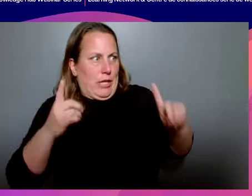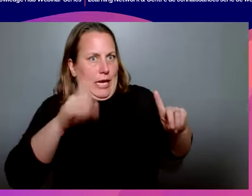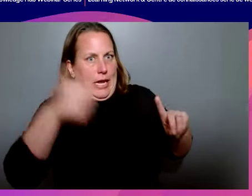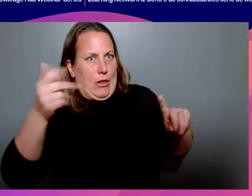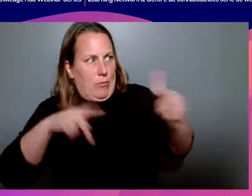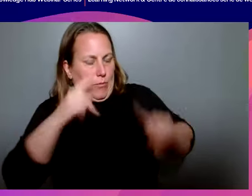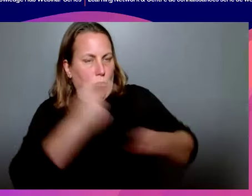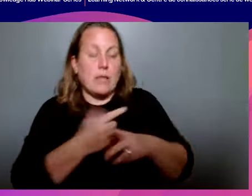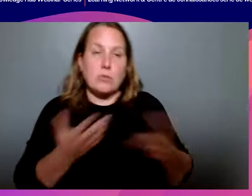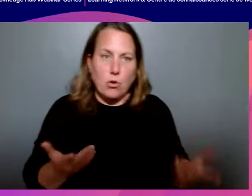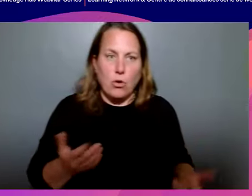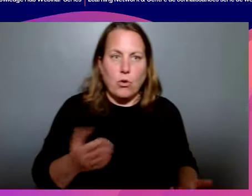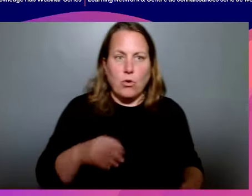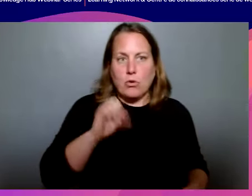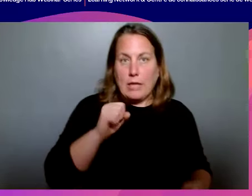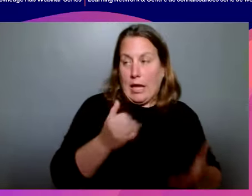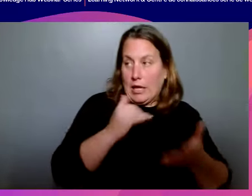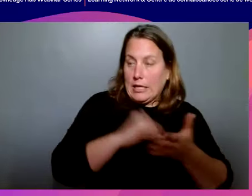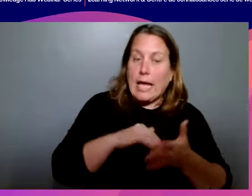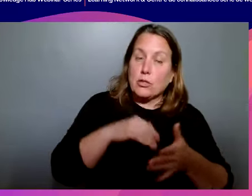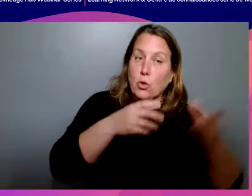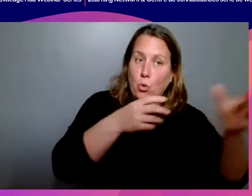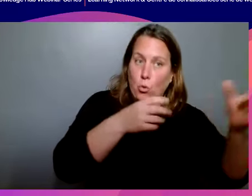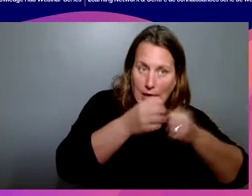Yeah, so hiring